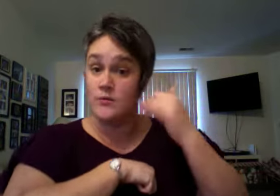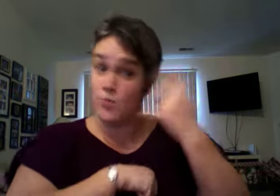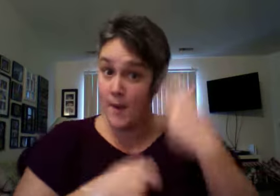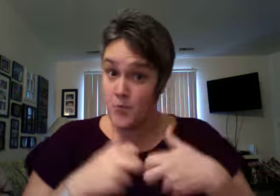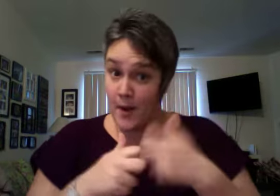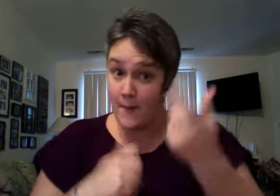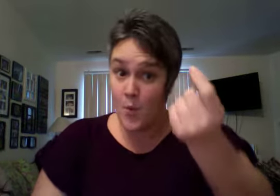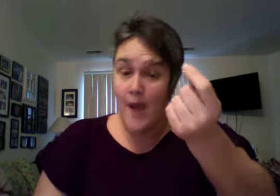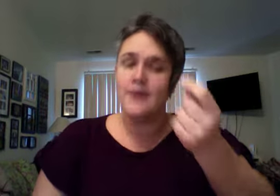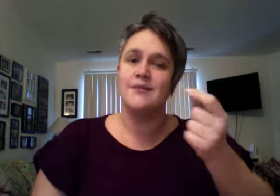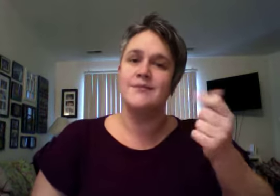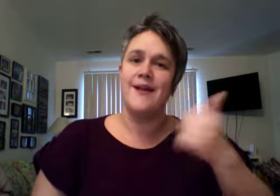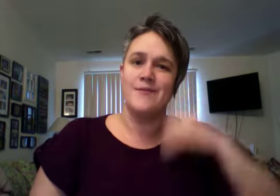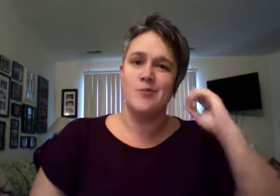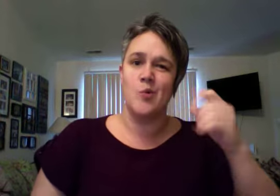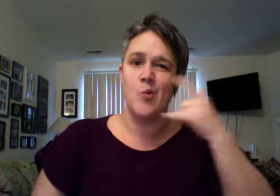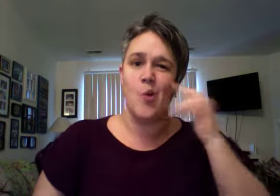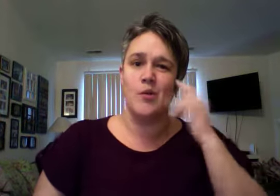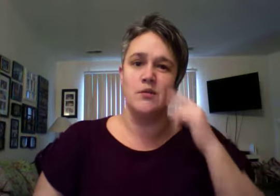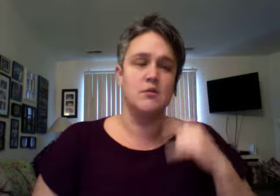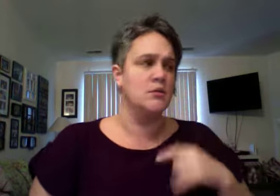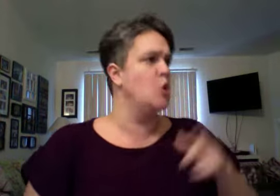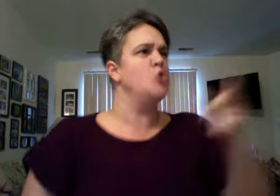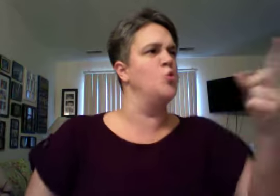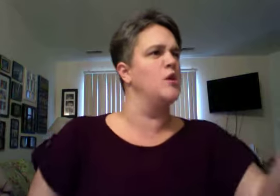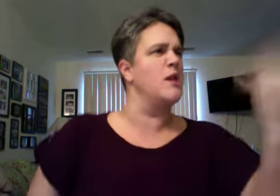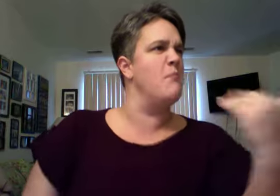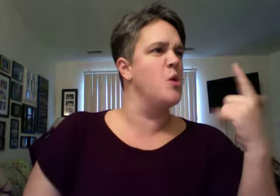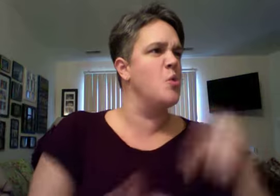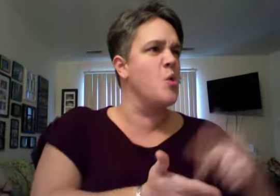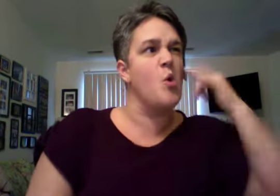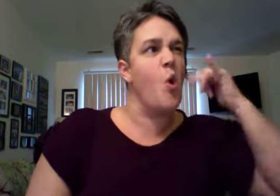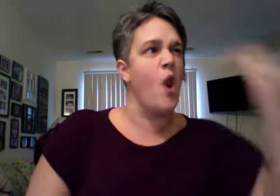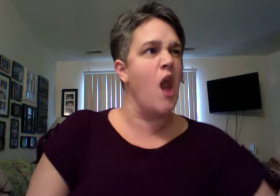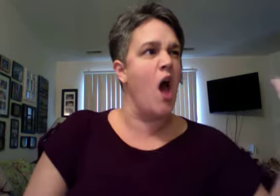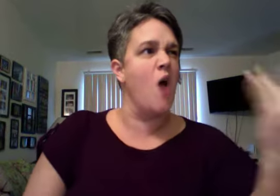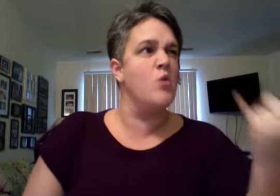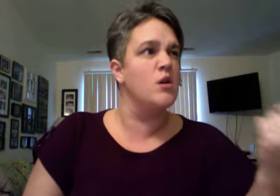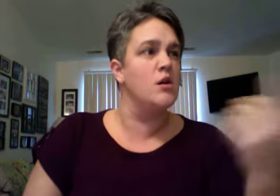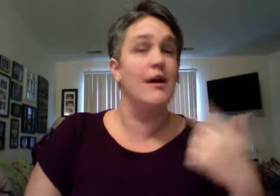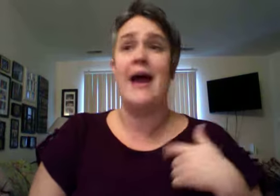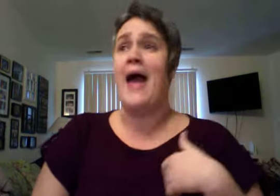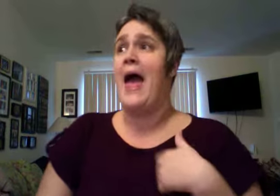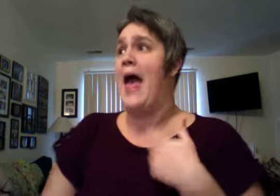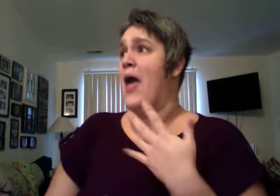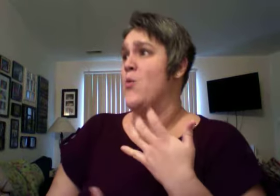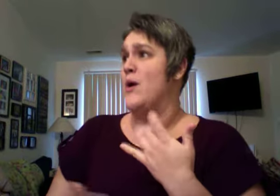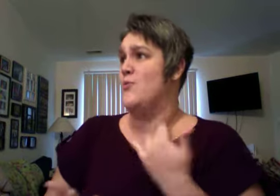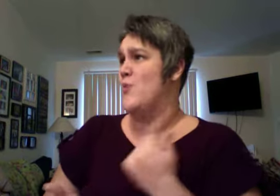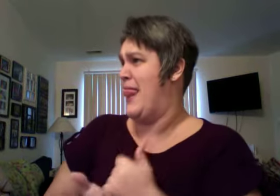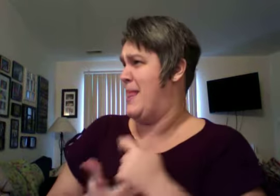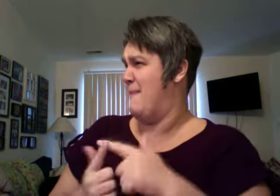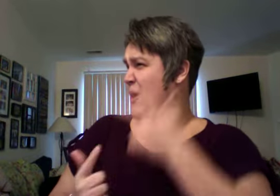didn't have any. You, gold, now! Oh, I want to help, but what is gold?